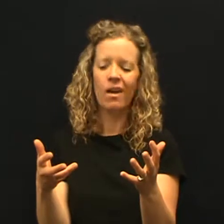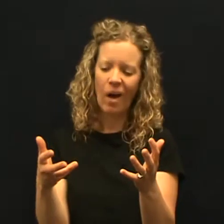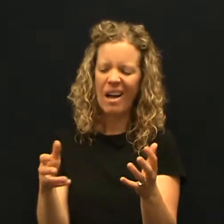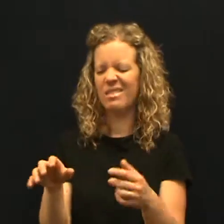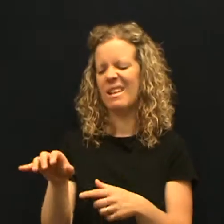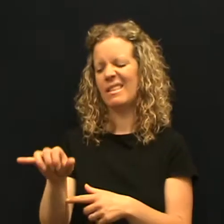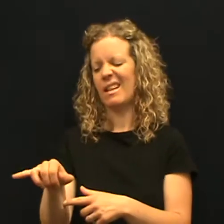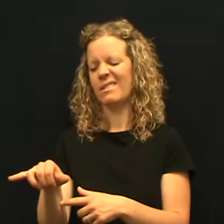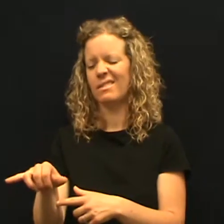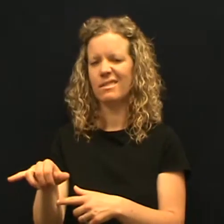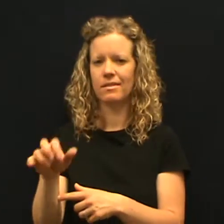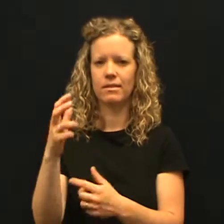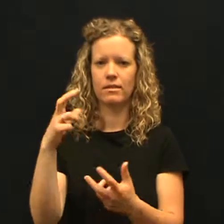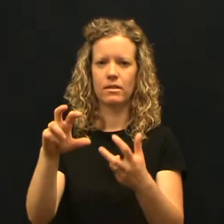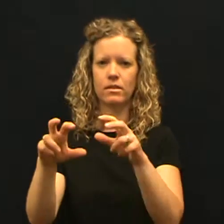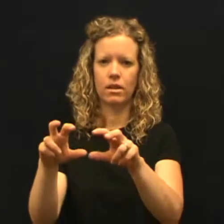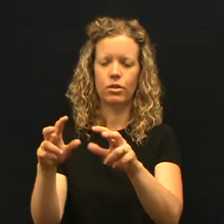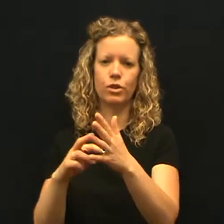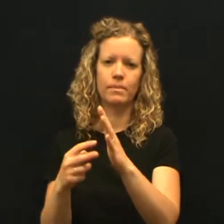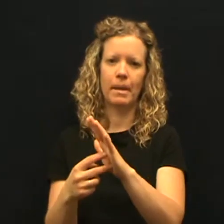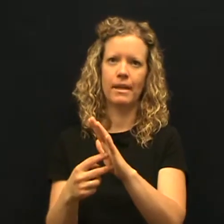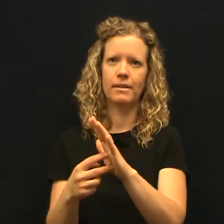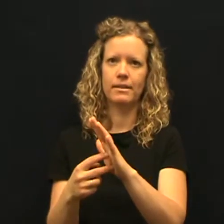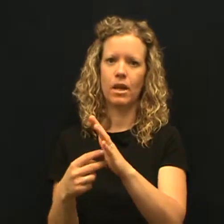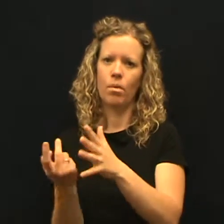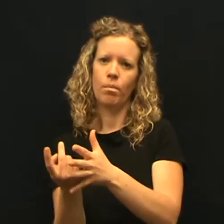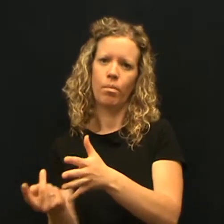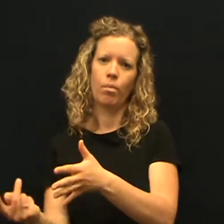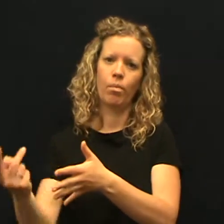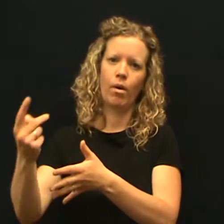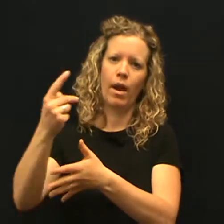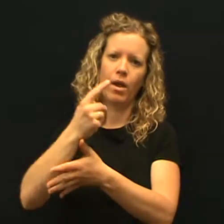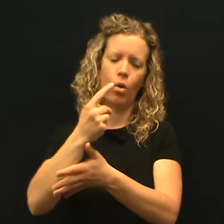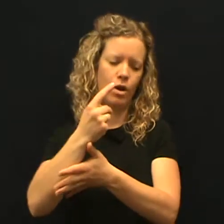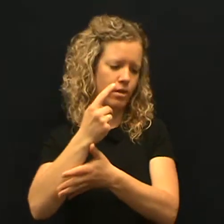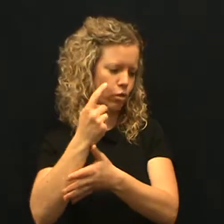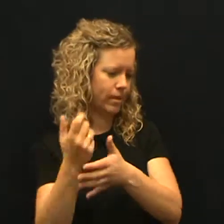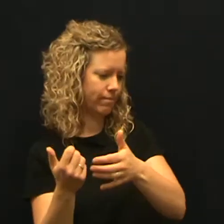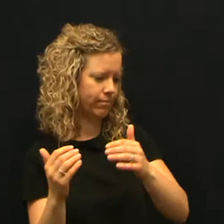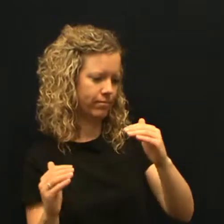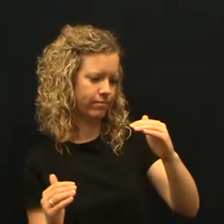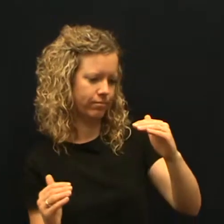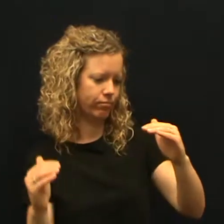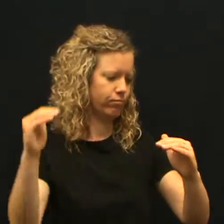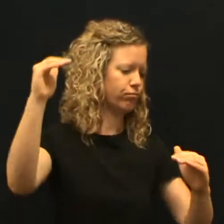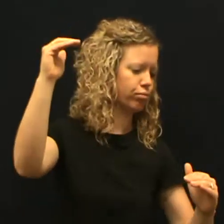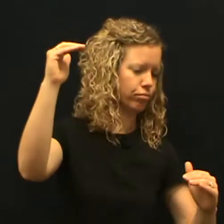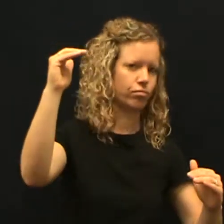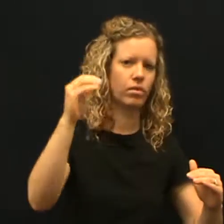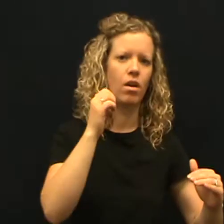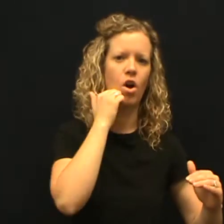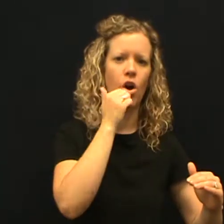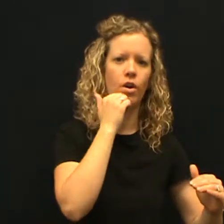stock that has priority over common stock in receiving dividends. So if a dividend is going to be